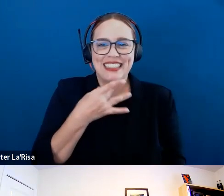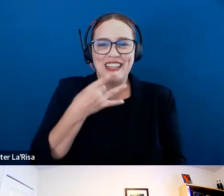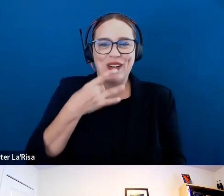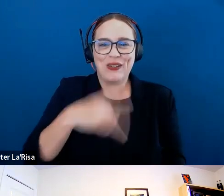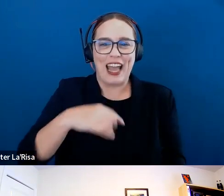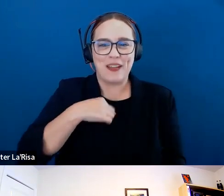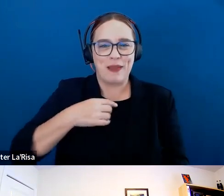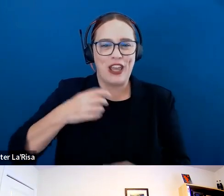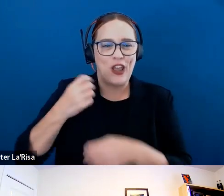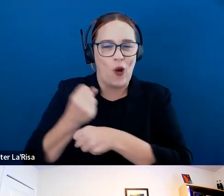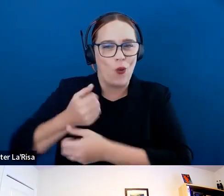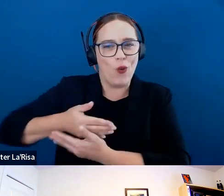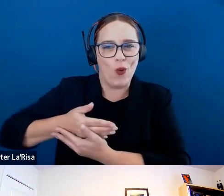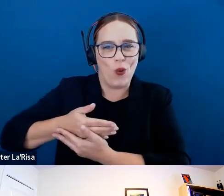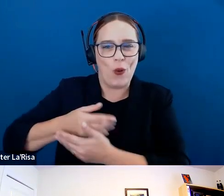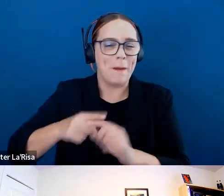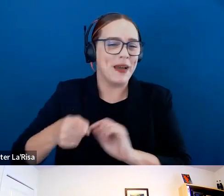me.